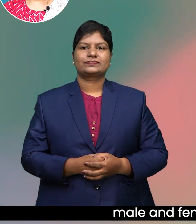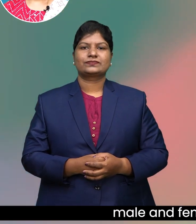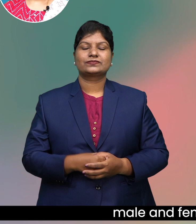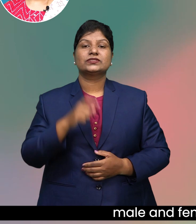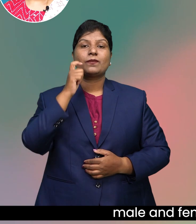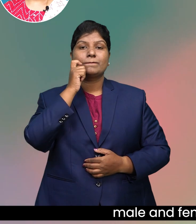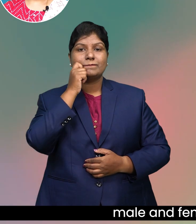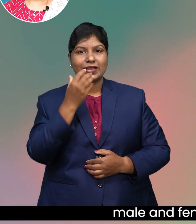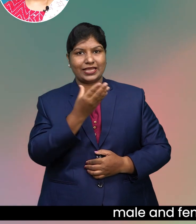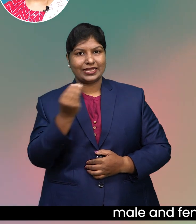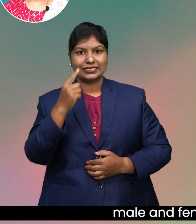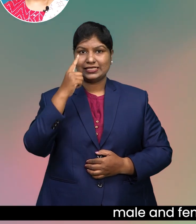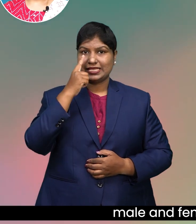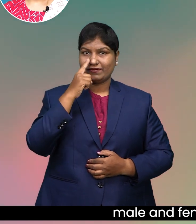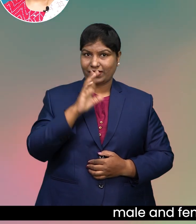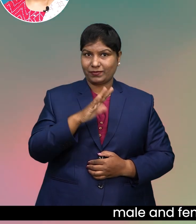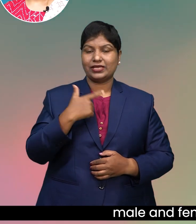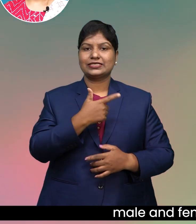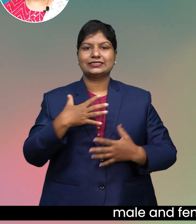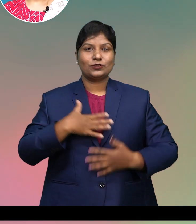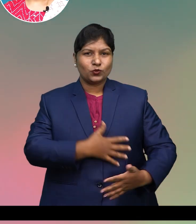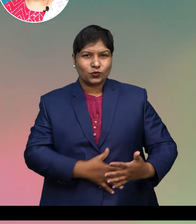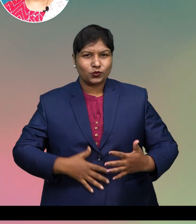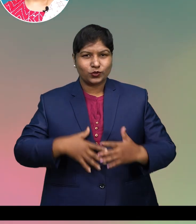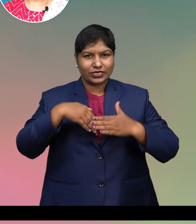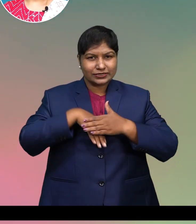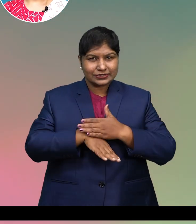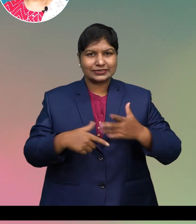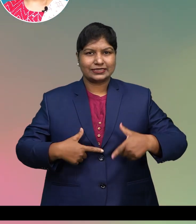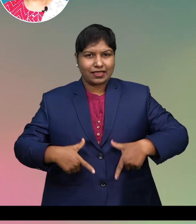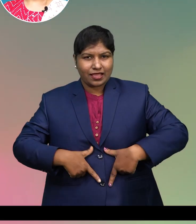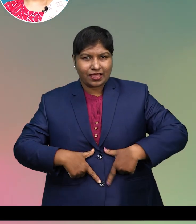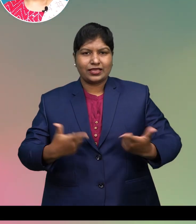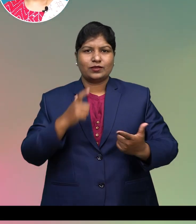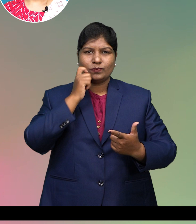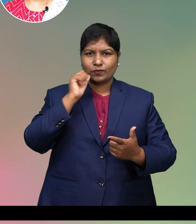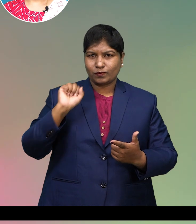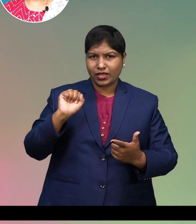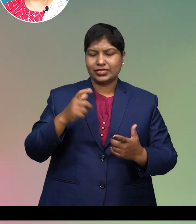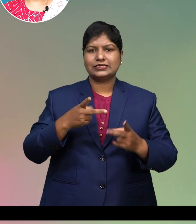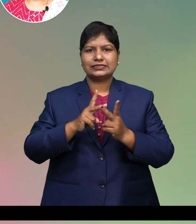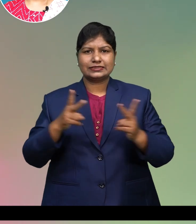male and female reproductive systems in detail.